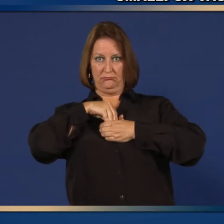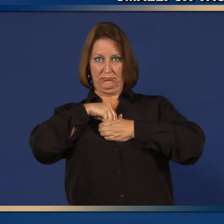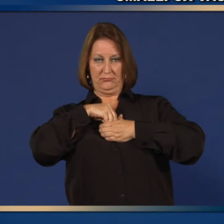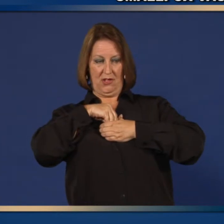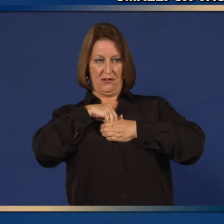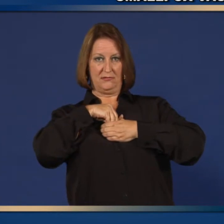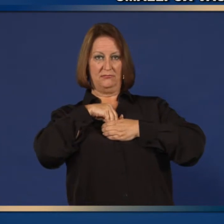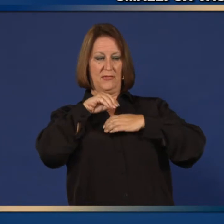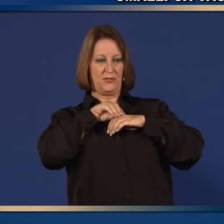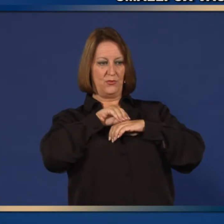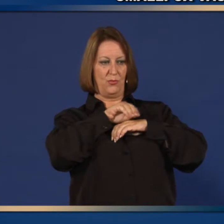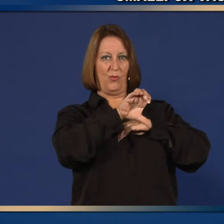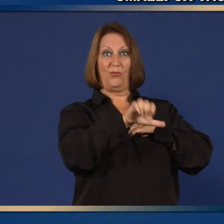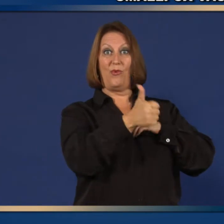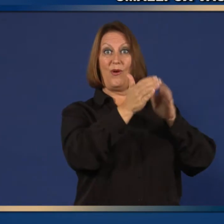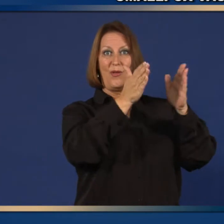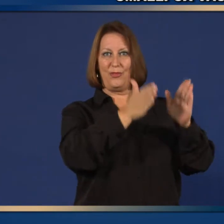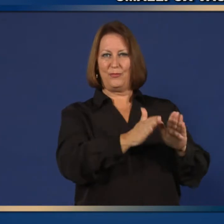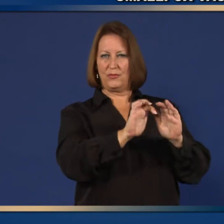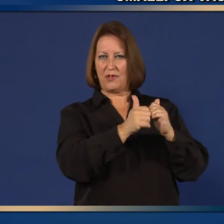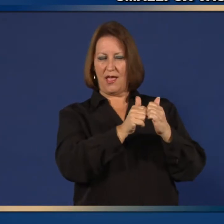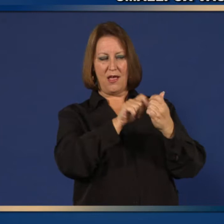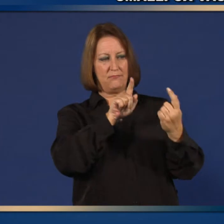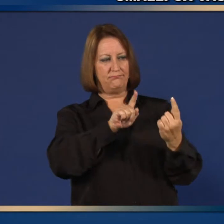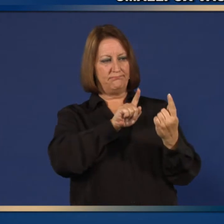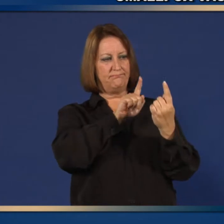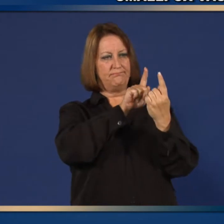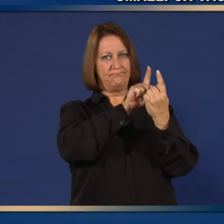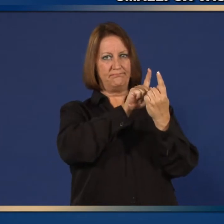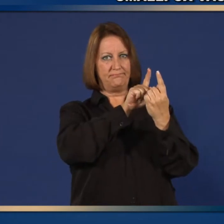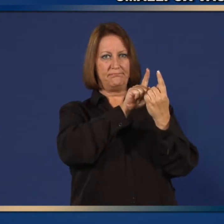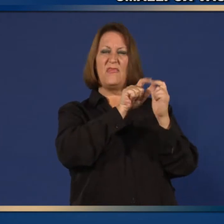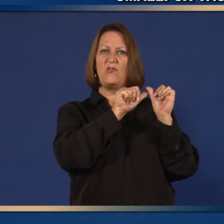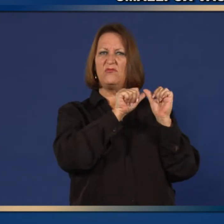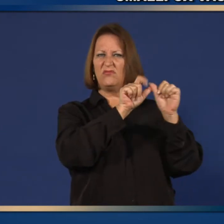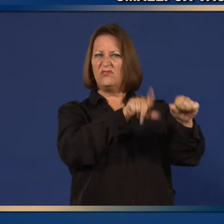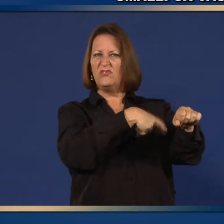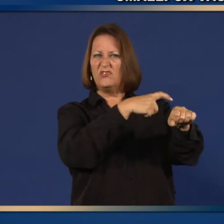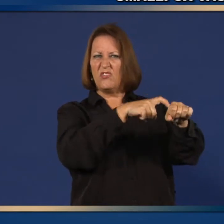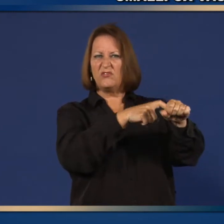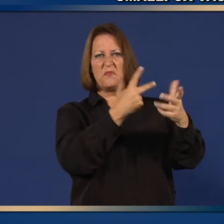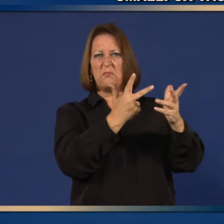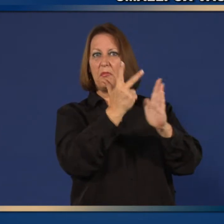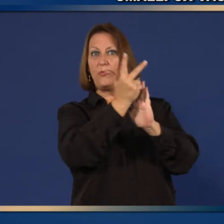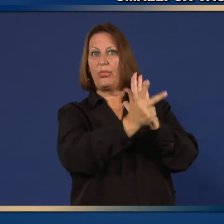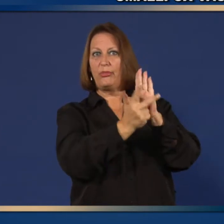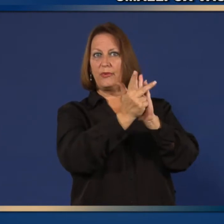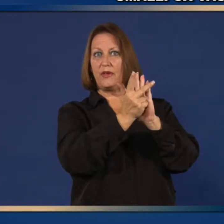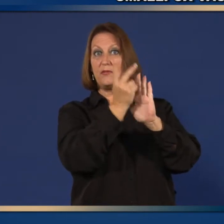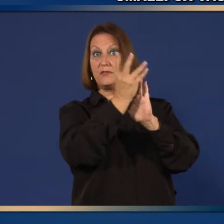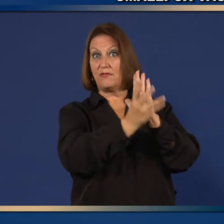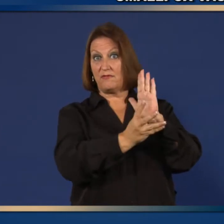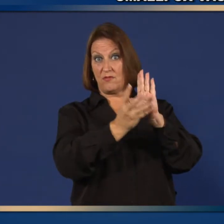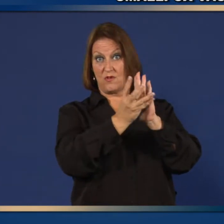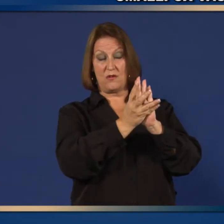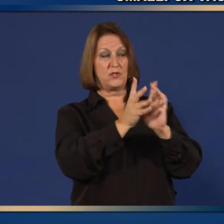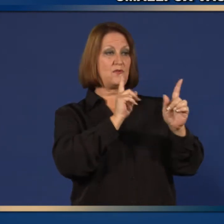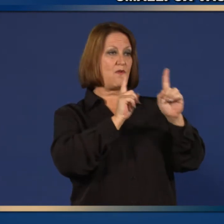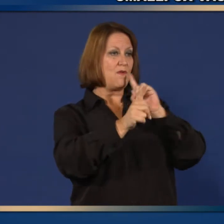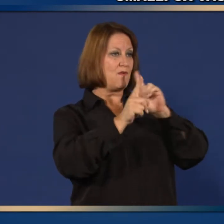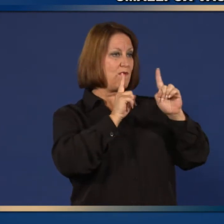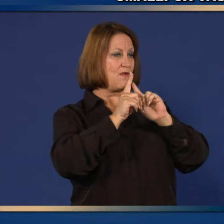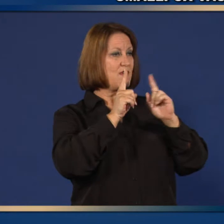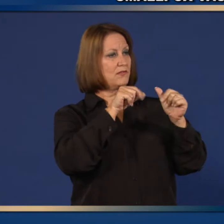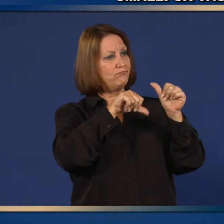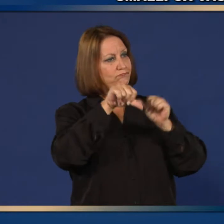Usually, face-to-face contact lasting 3 or more hours is needed to spread